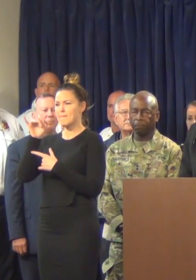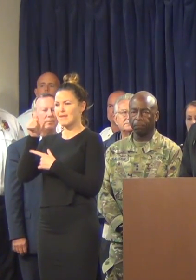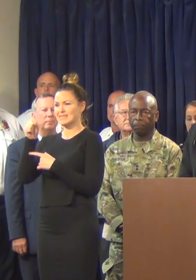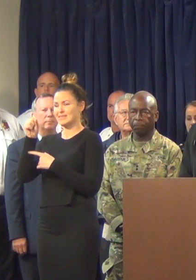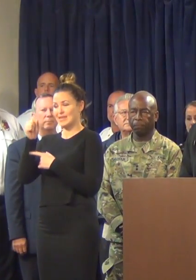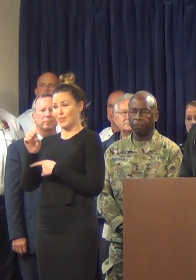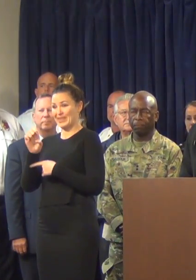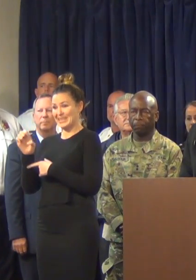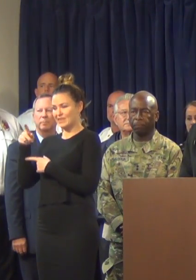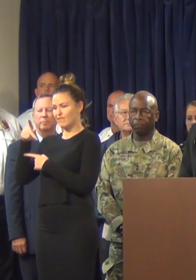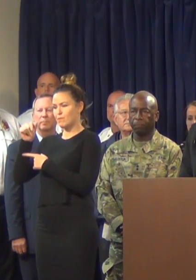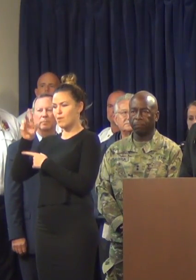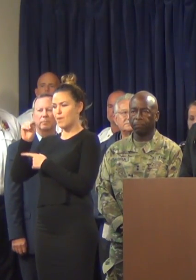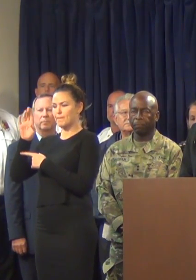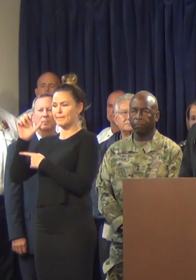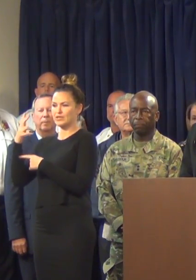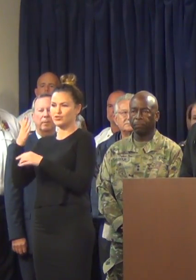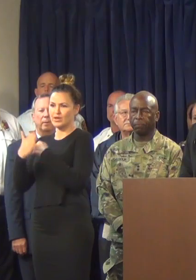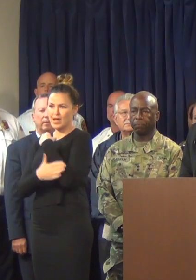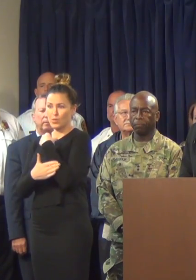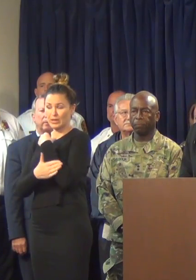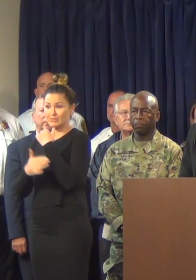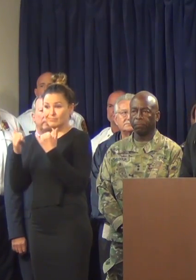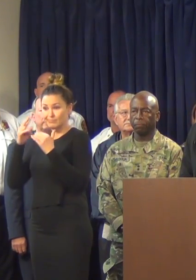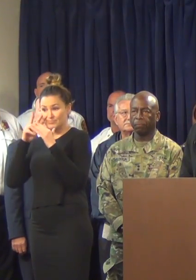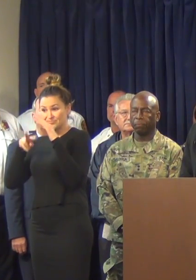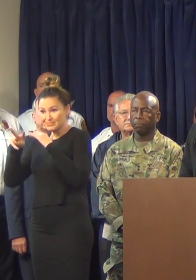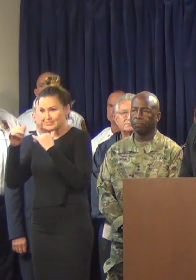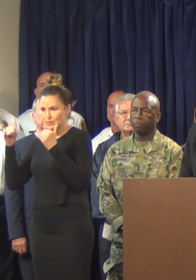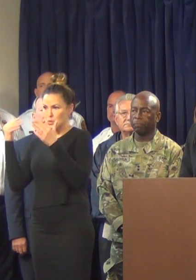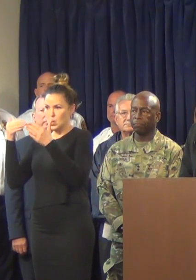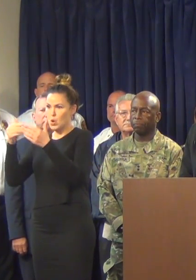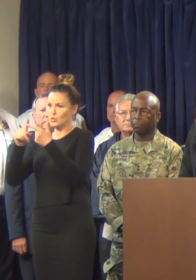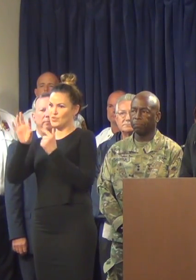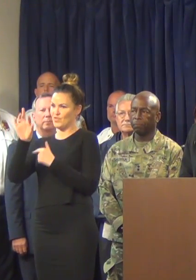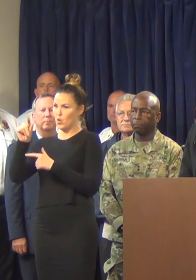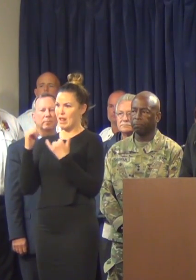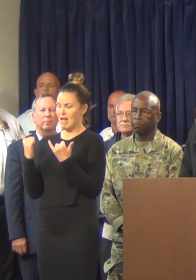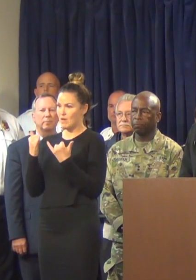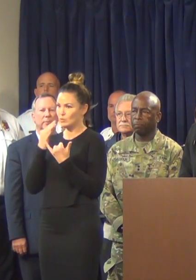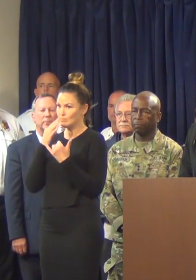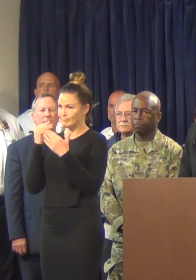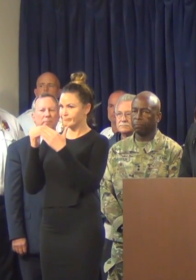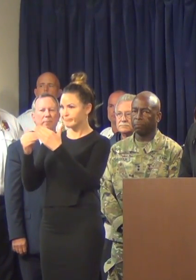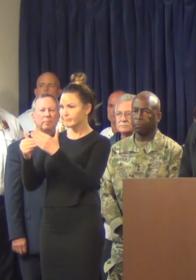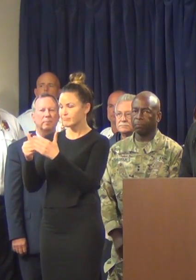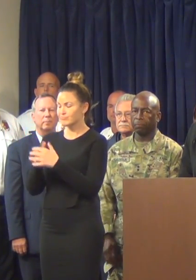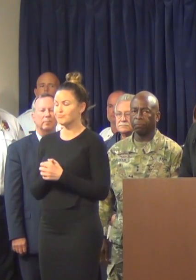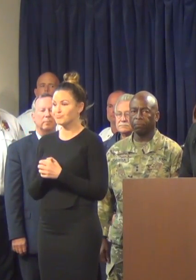County. The projected eye of the storm is extremely close to Florida now.